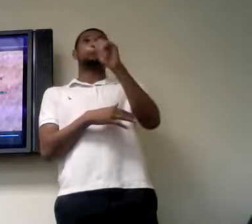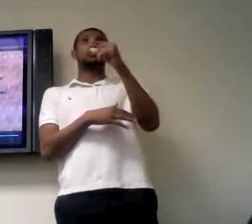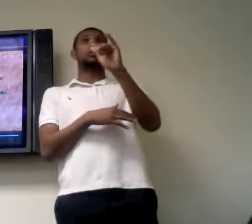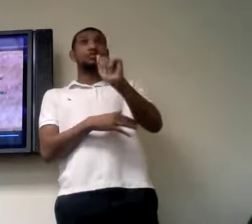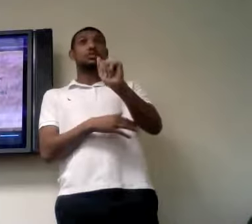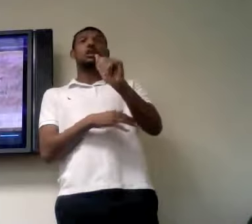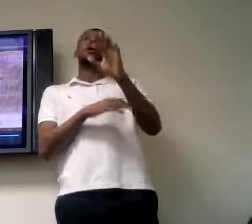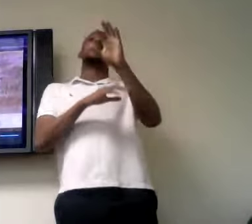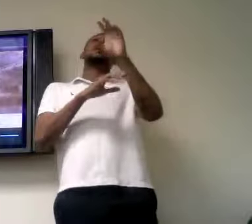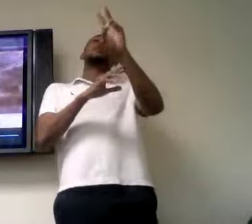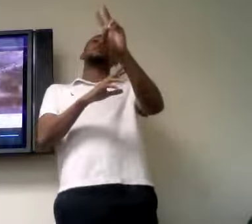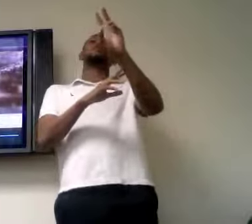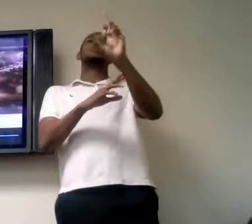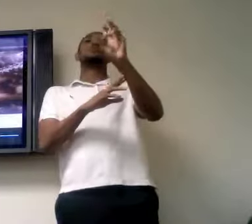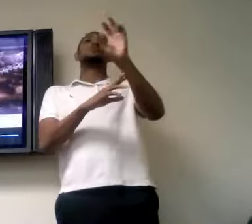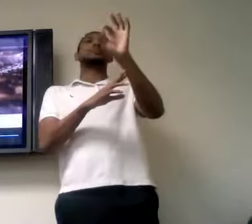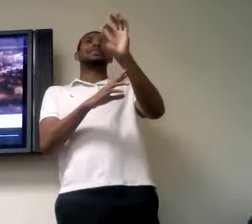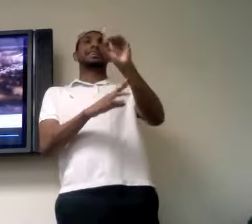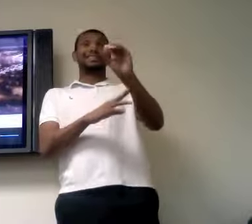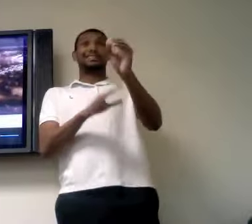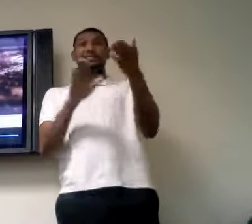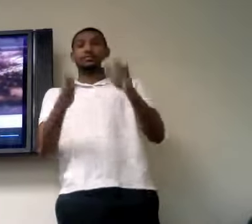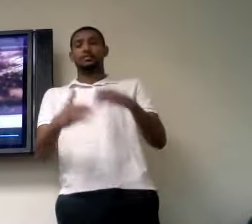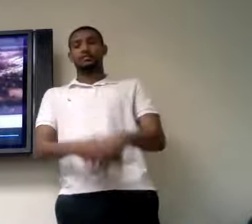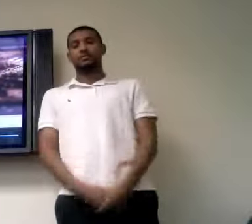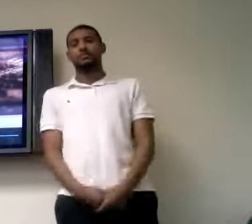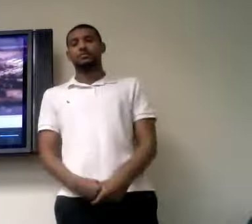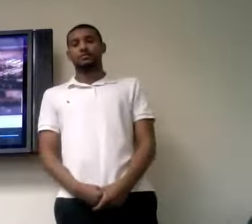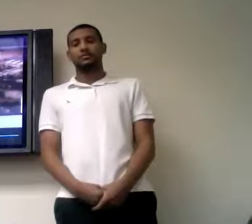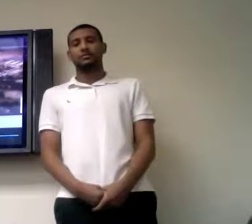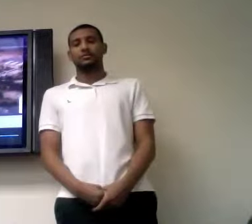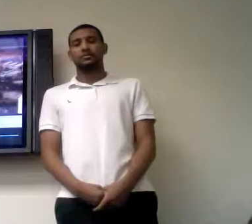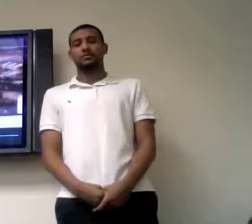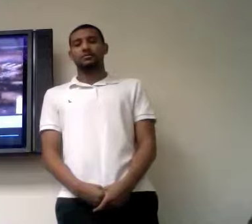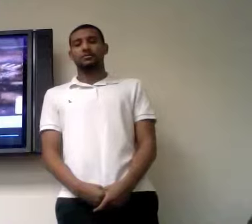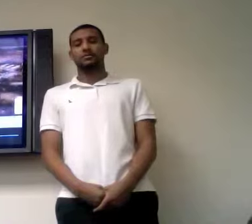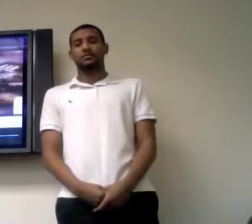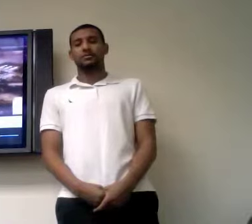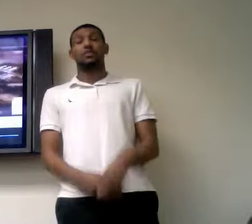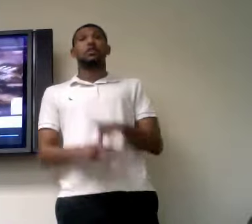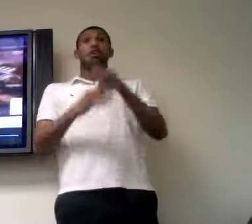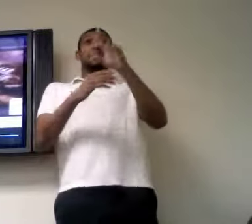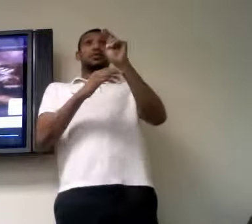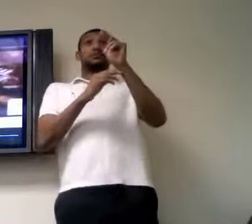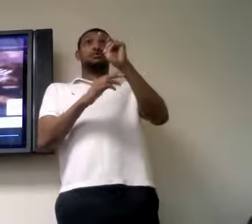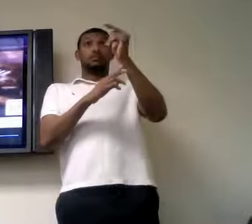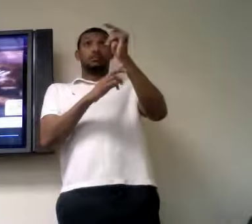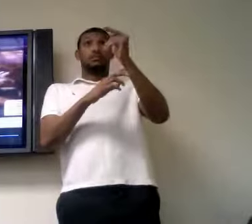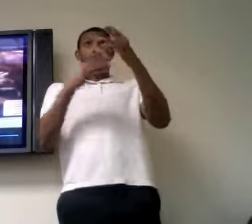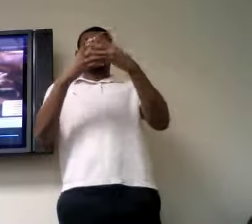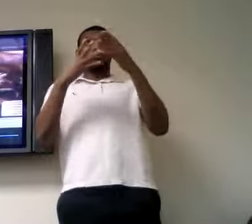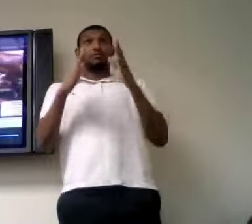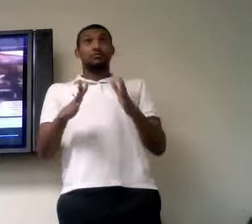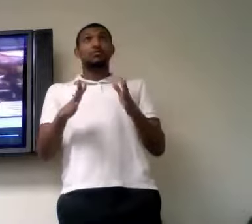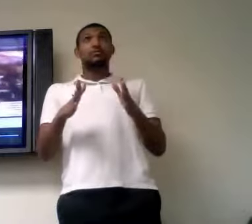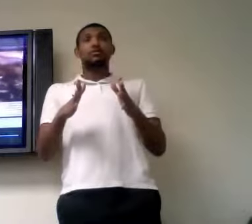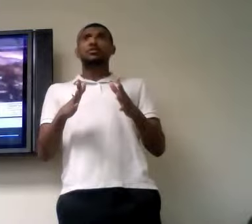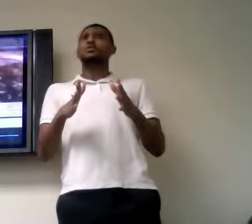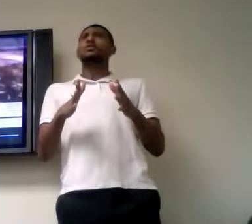died. Union prisoners held at Andersonville were almost twice as likely to die in captivity as the Confederate prisoners